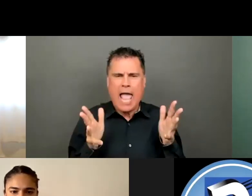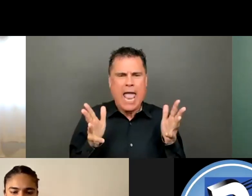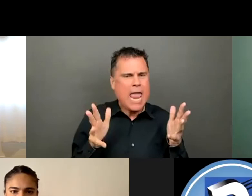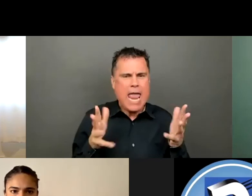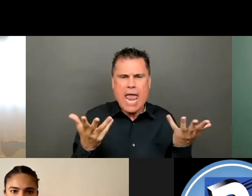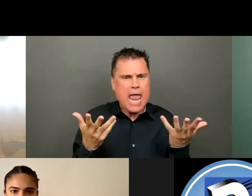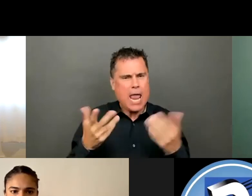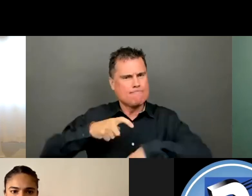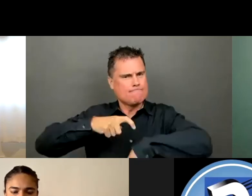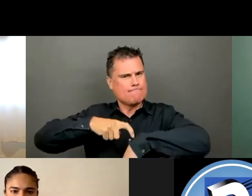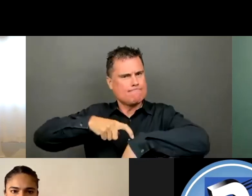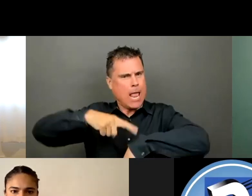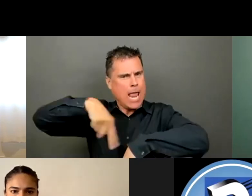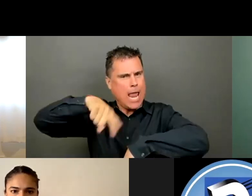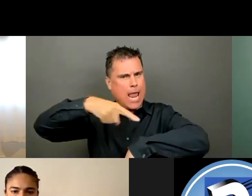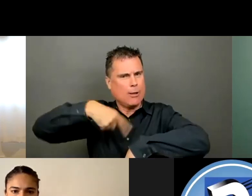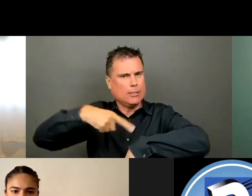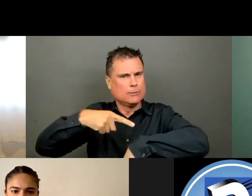person is from Australia.